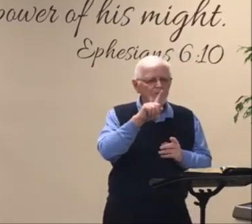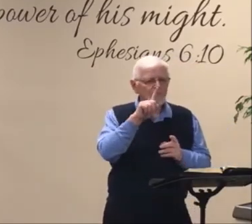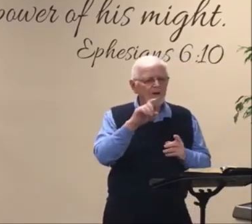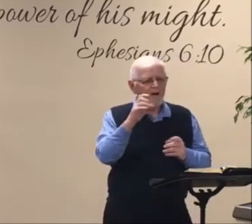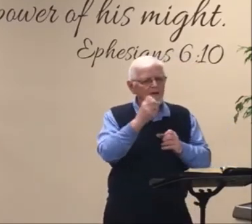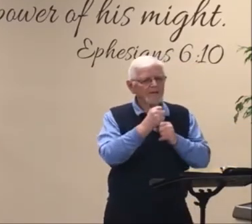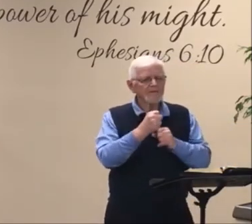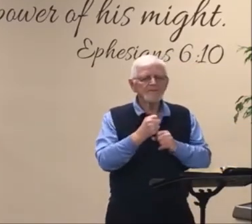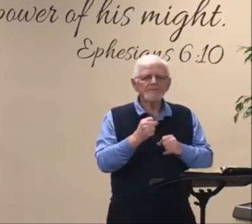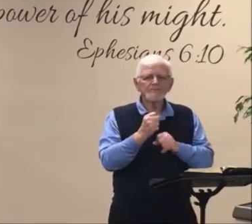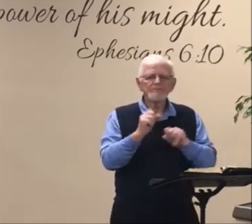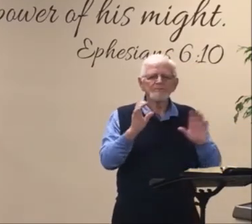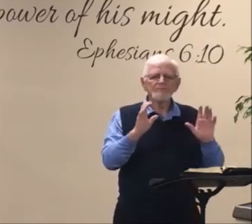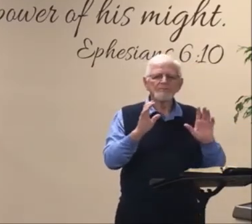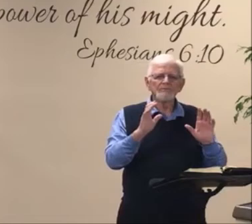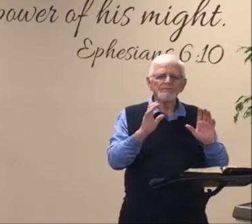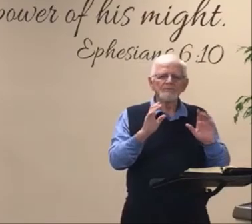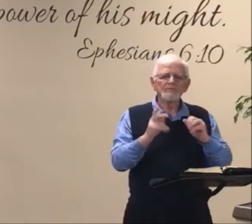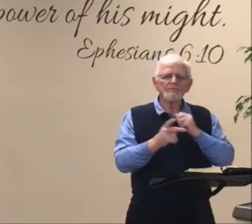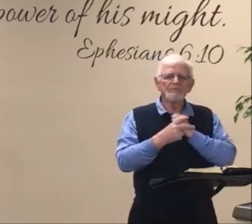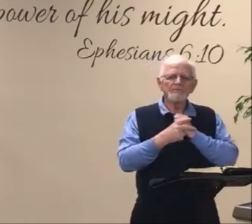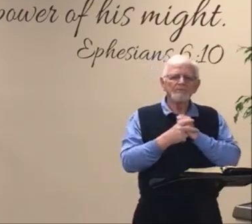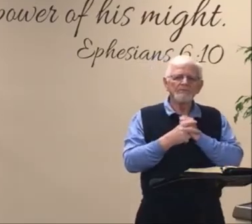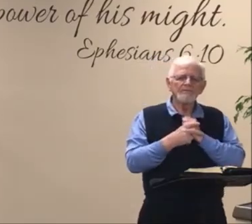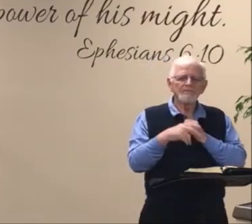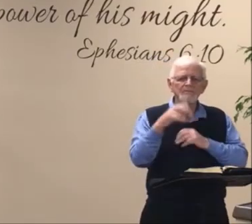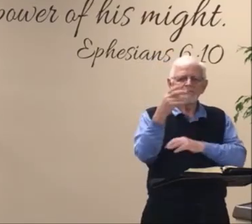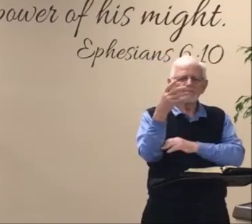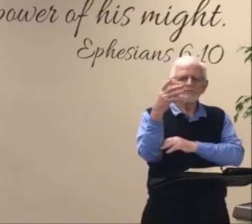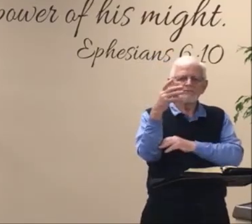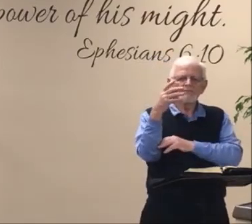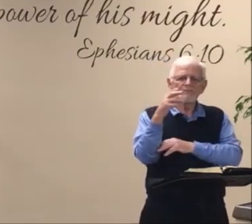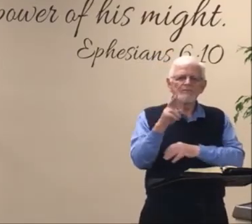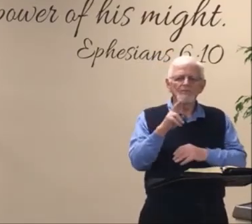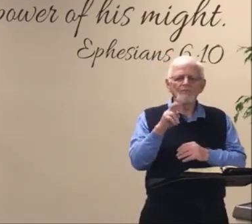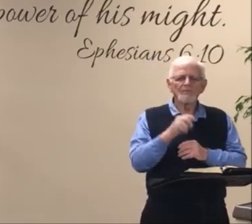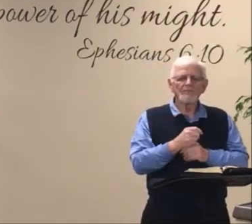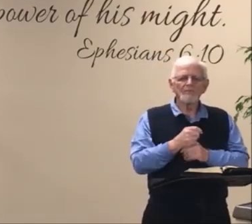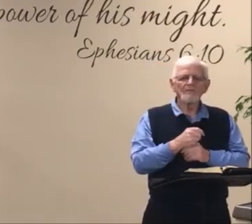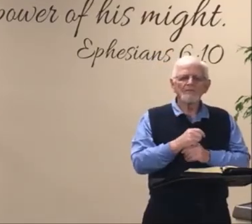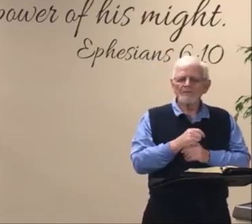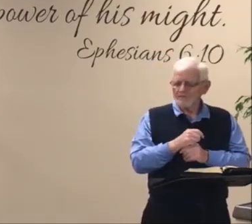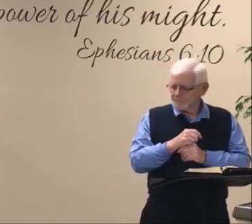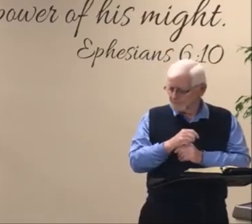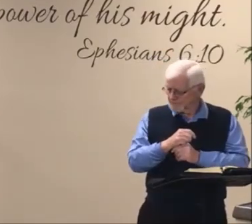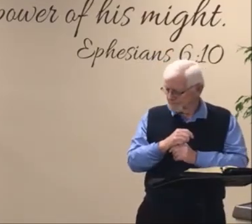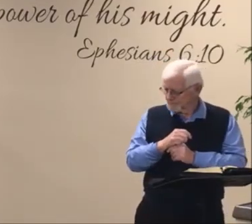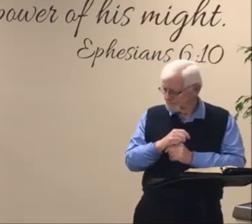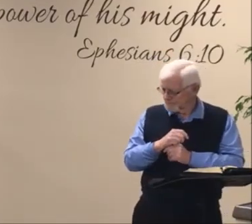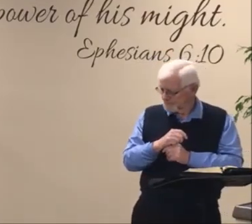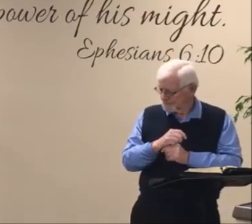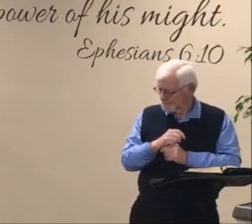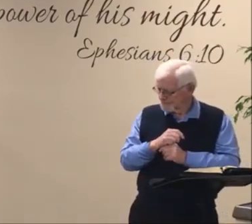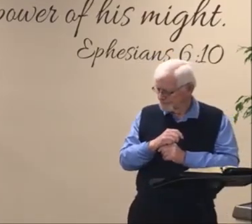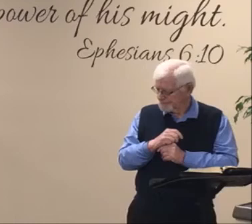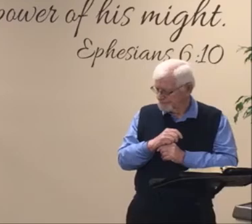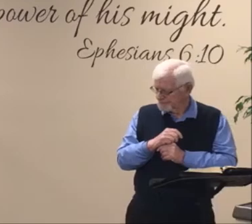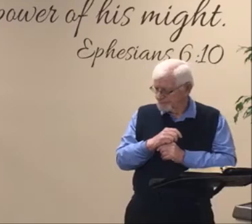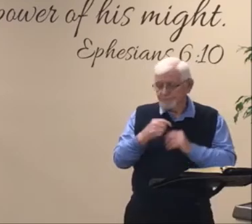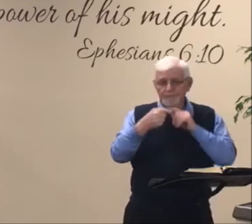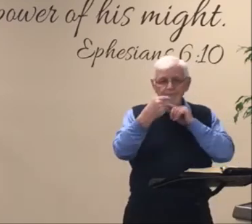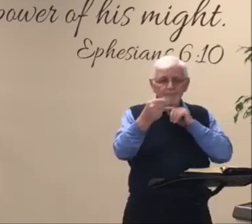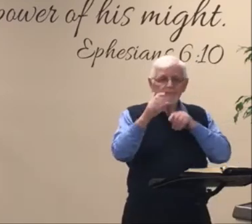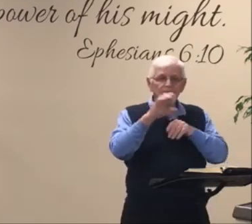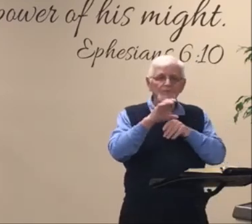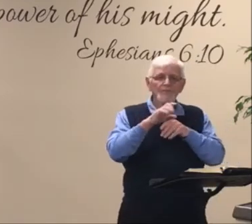all locked up. I like to go back to a certain tree. I used to. They cut the tree down. But I like to go back to this tree across the street from a church